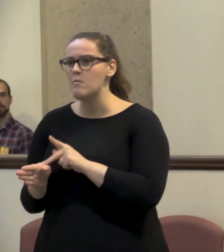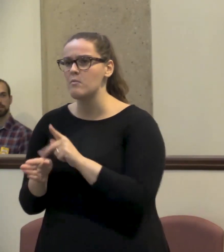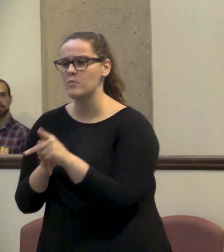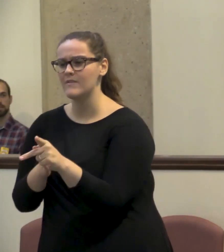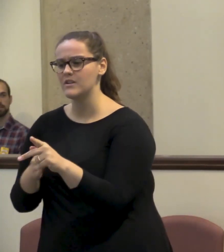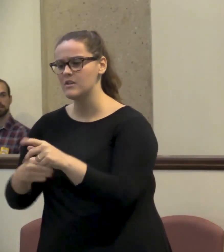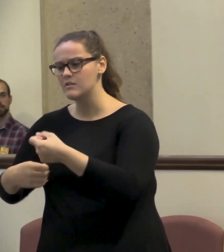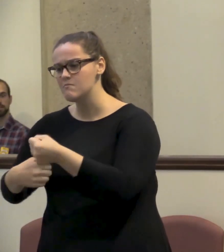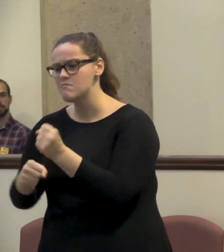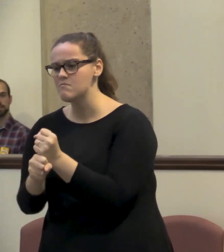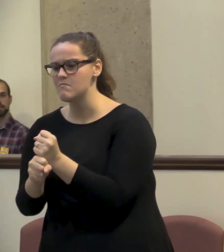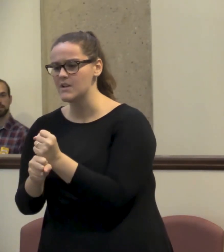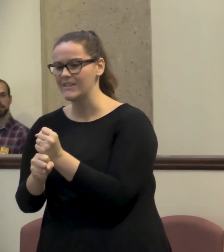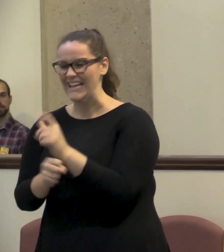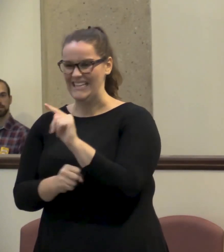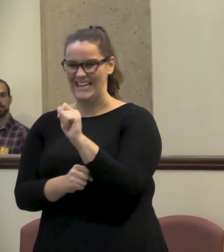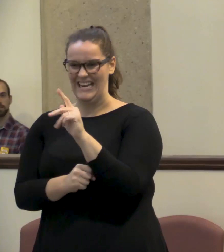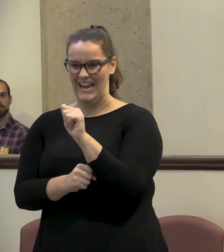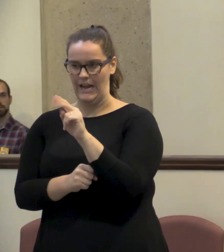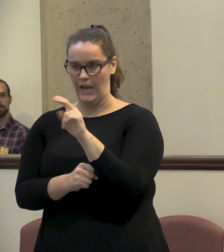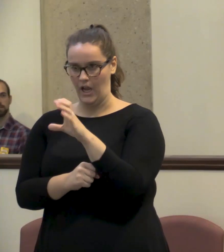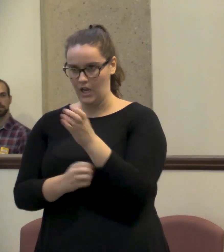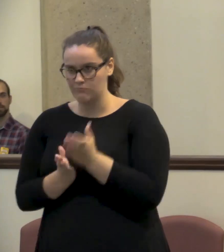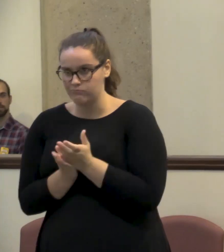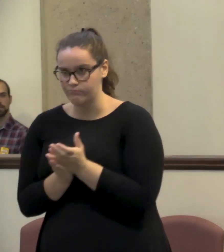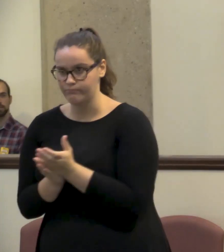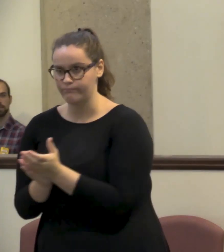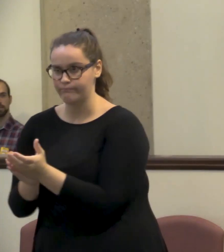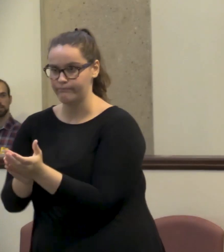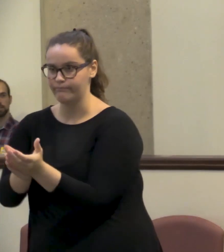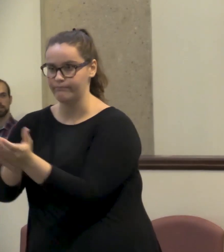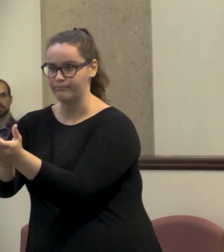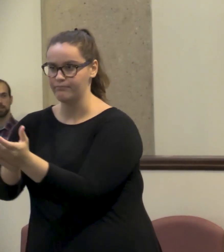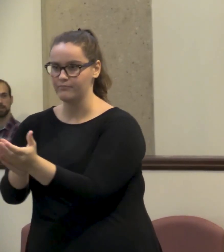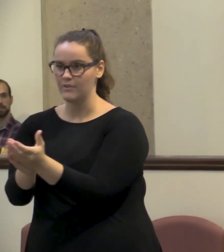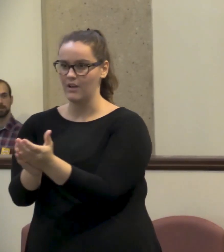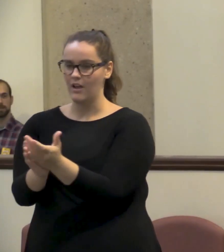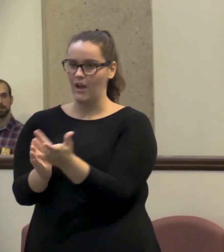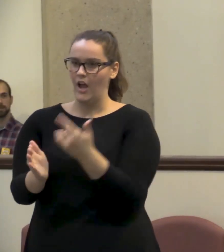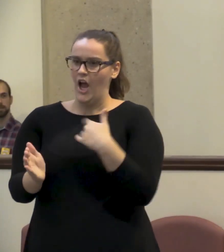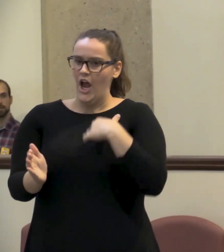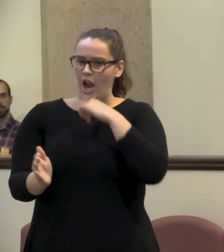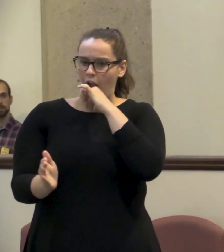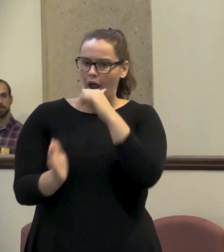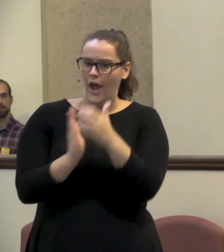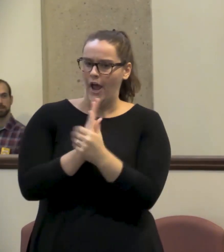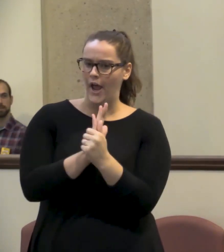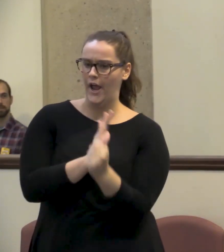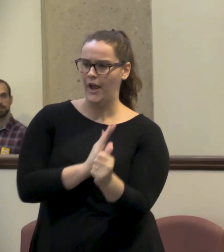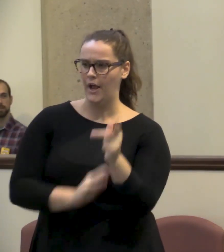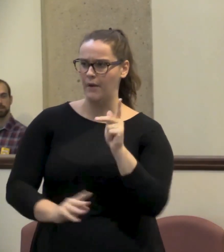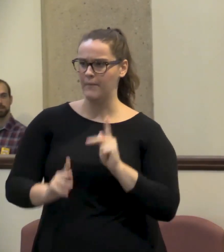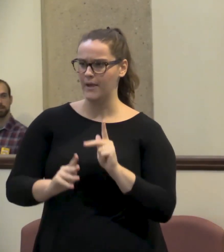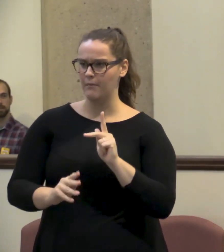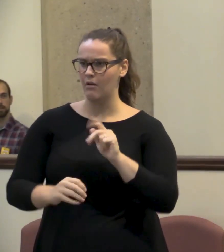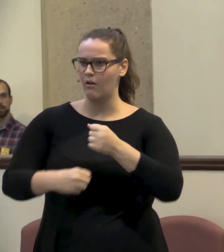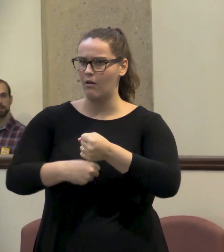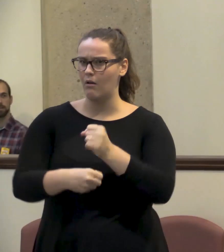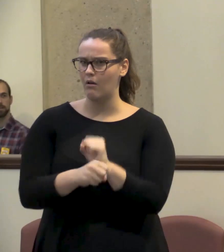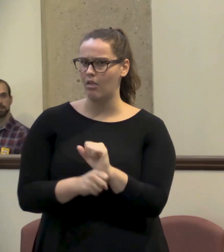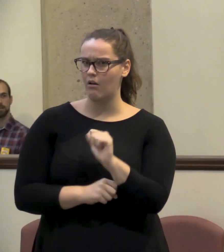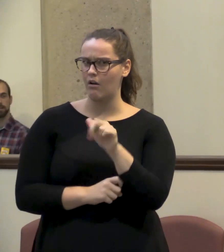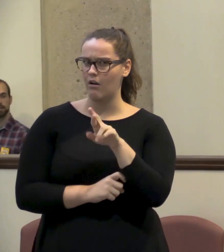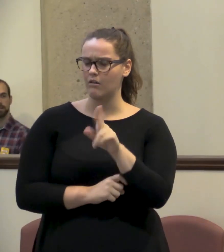Titanic. Amateurs built Noah's Ark. Think about it. So it took a moment for that to sink in with me,